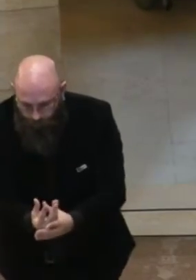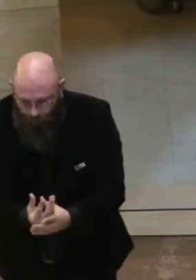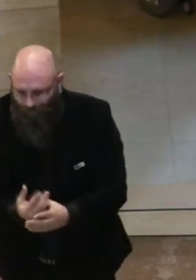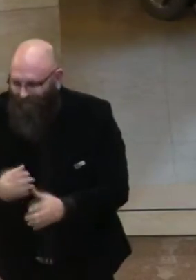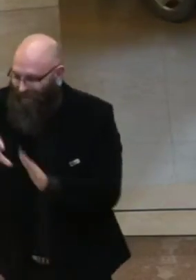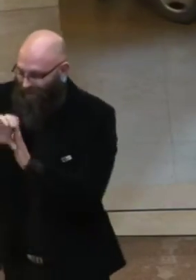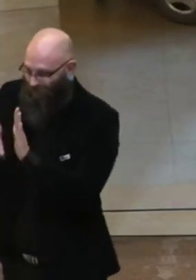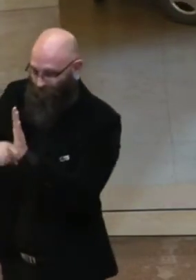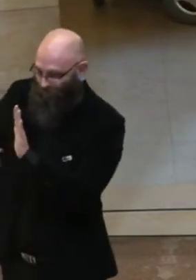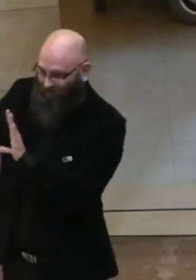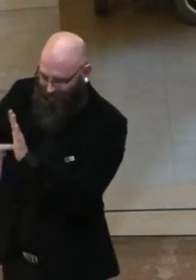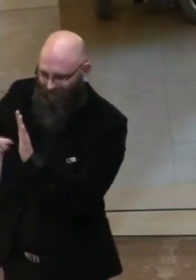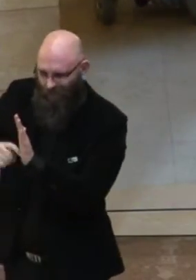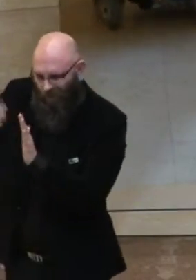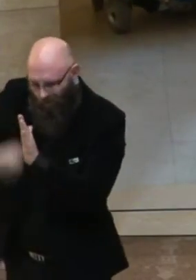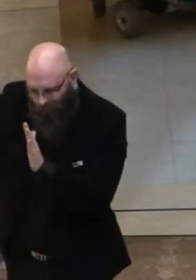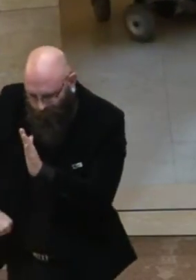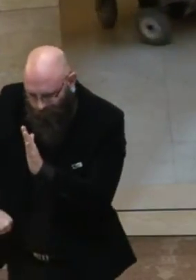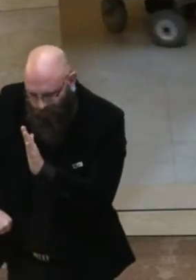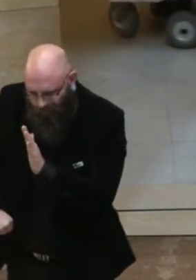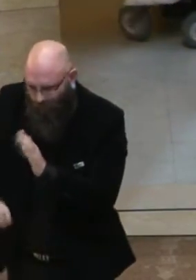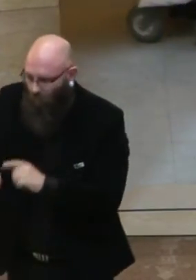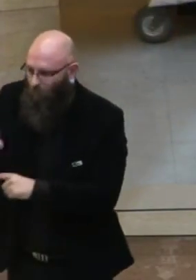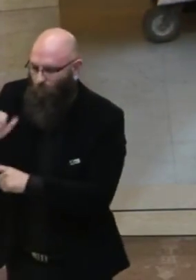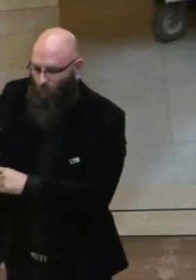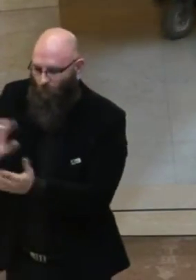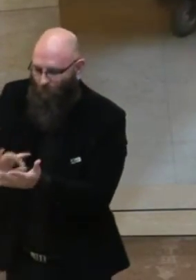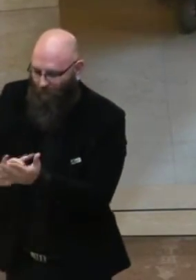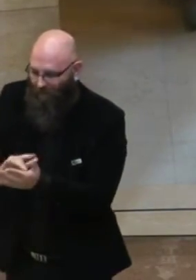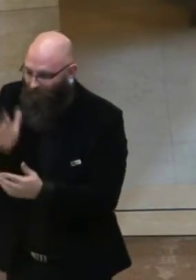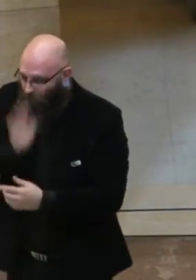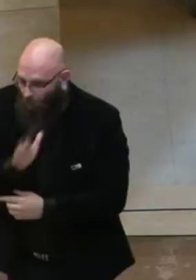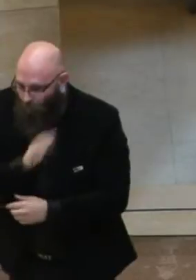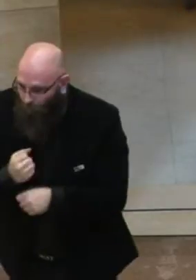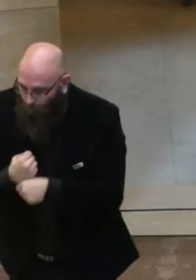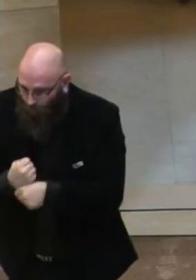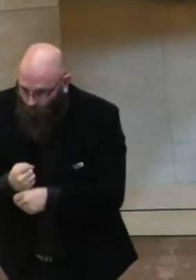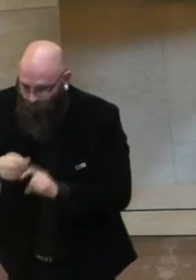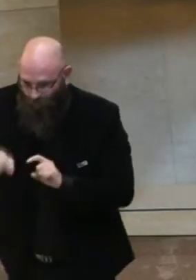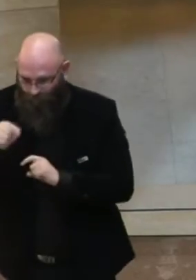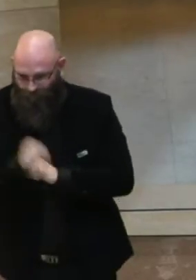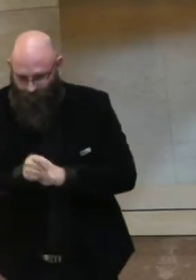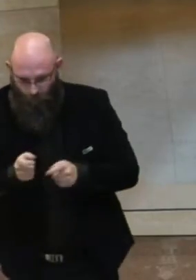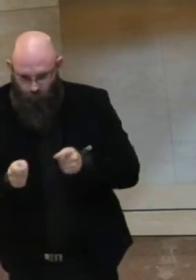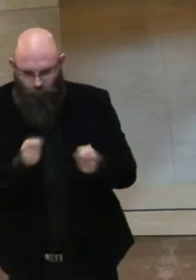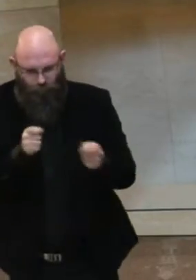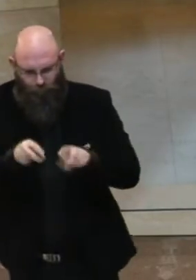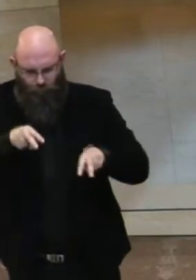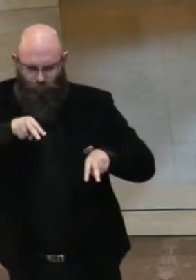medicinal farm products from the Controlled Substances Act, period. It